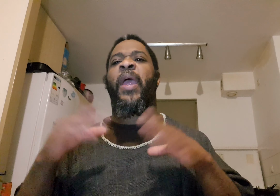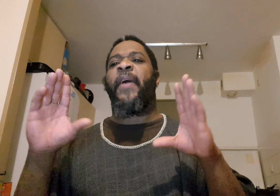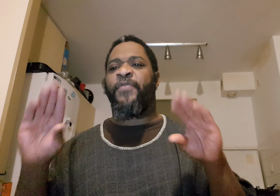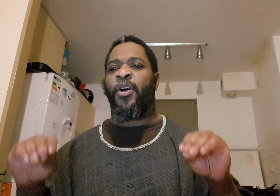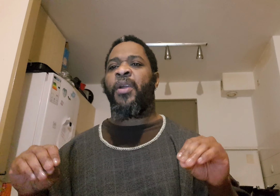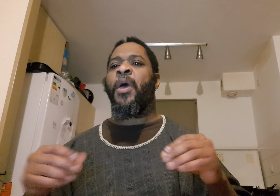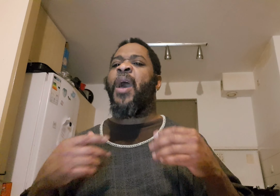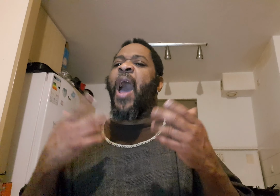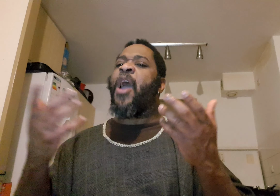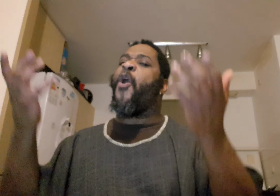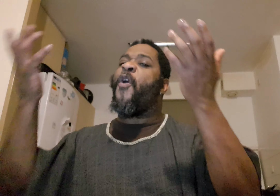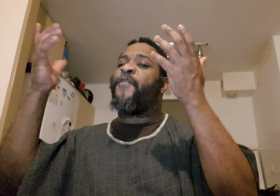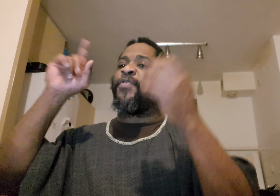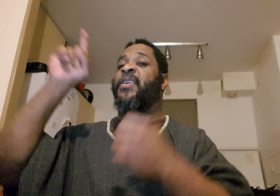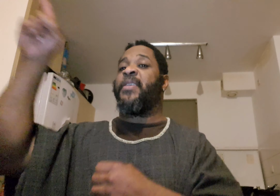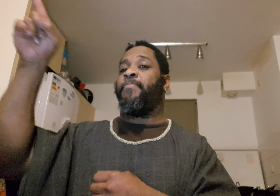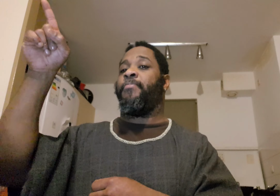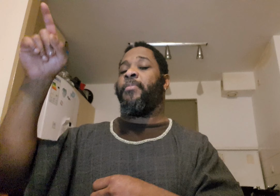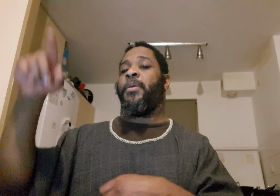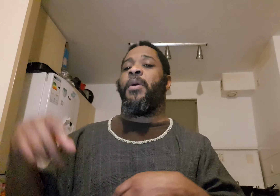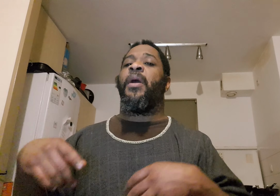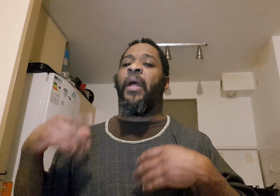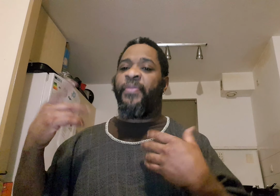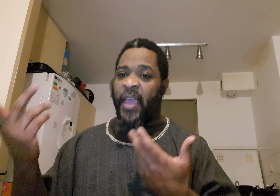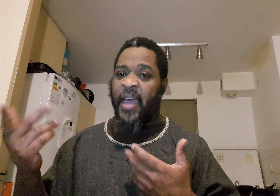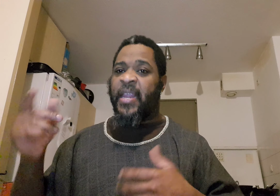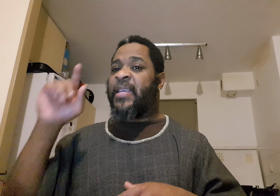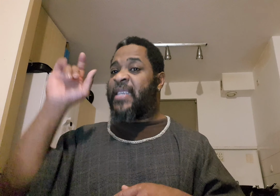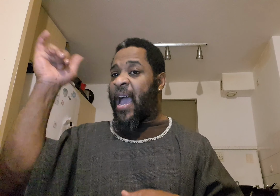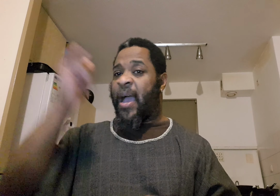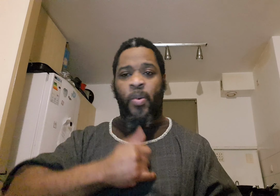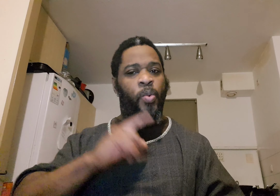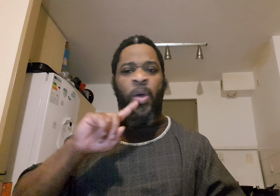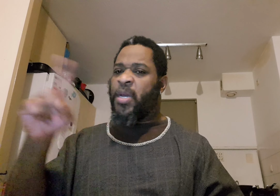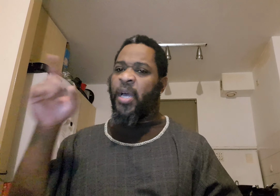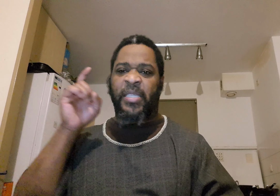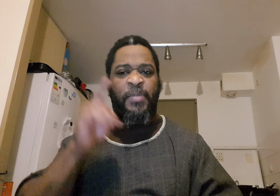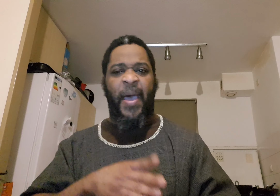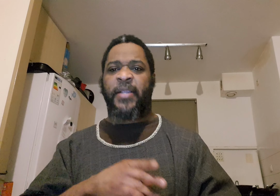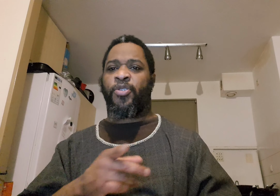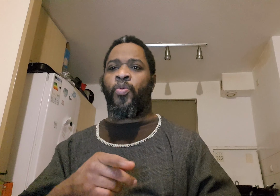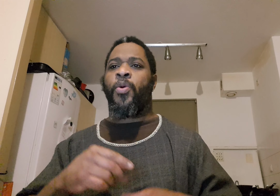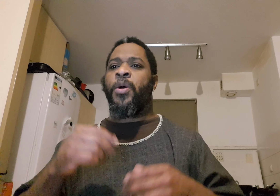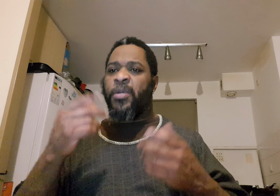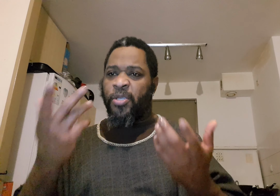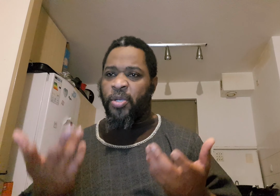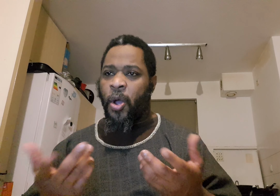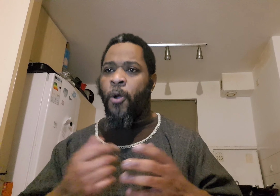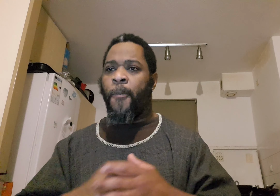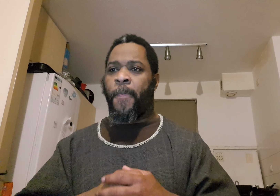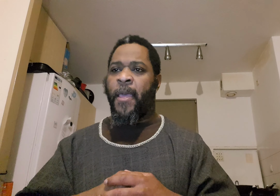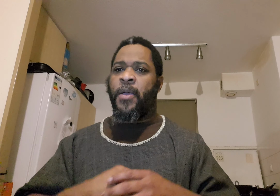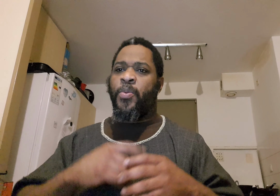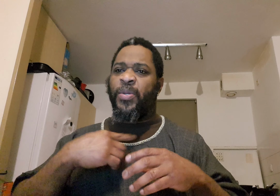have done, I offer him. And then Yahweh will not despise you. So we